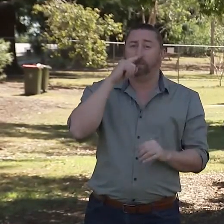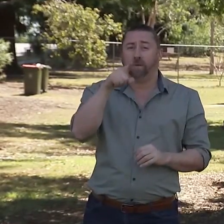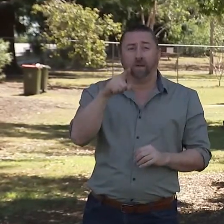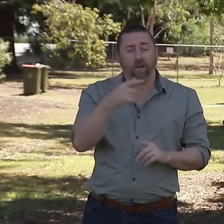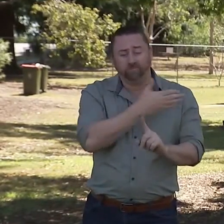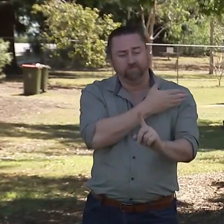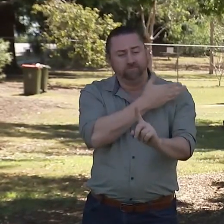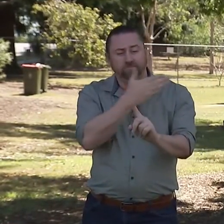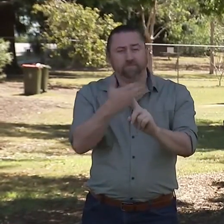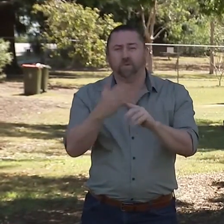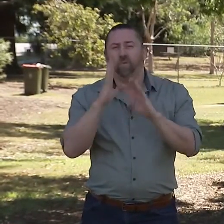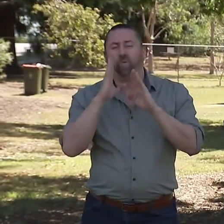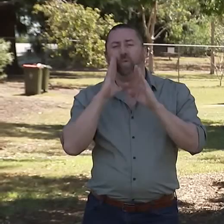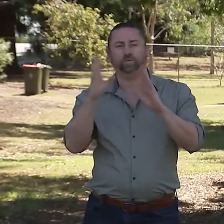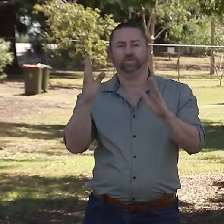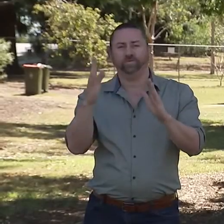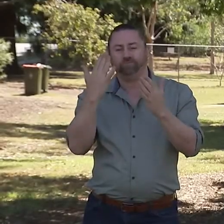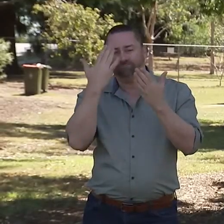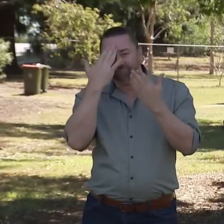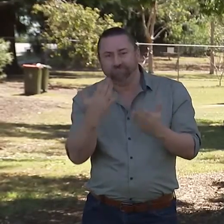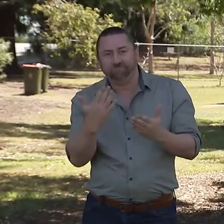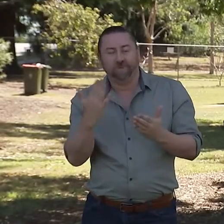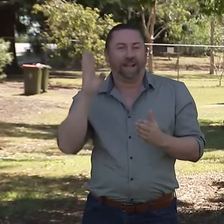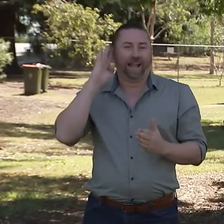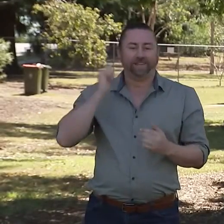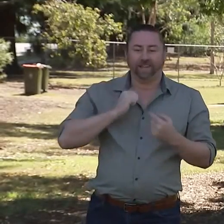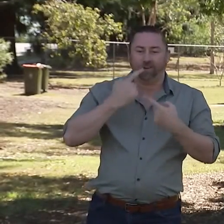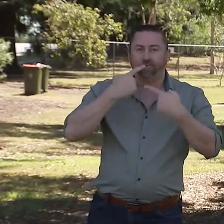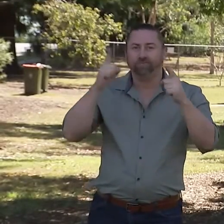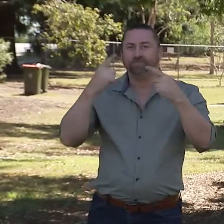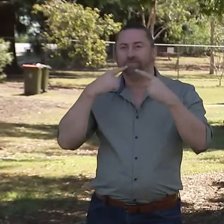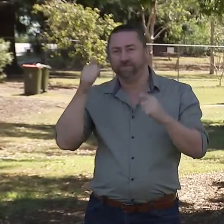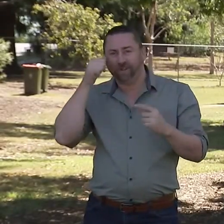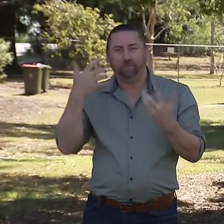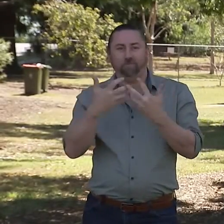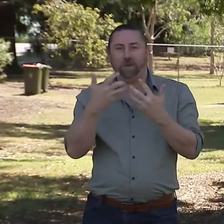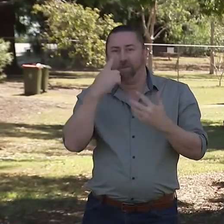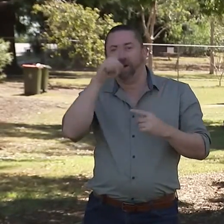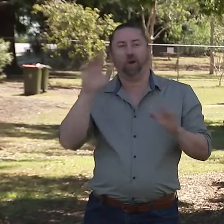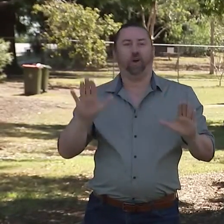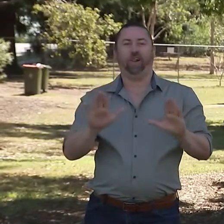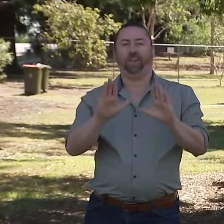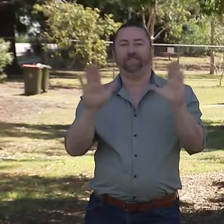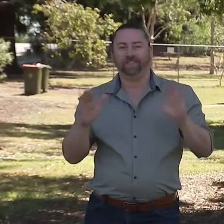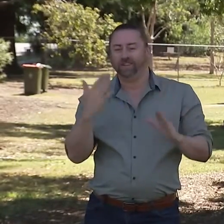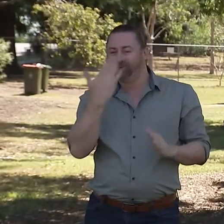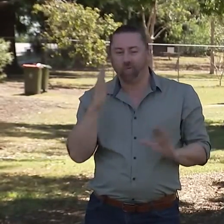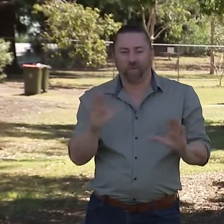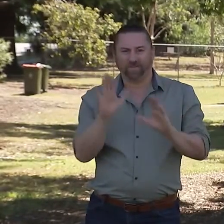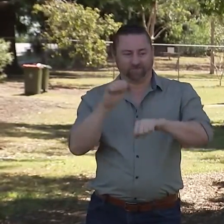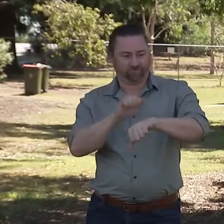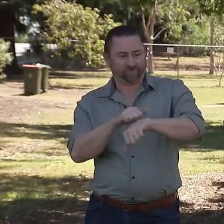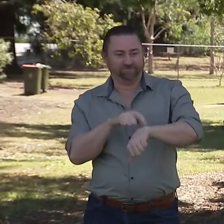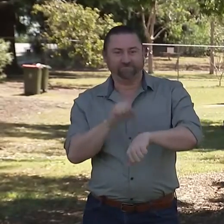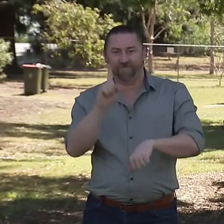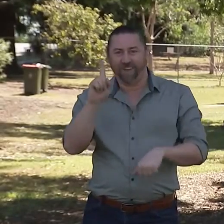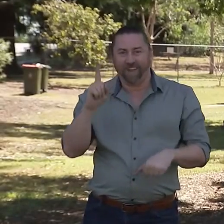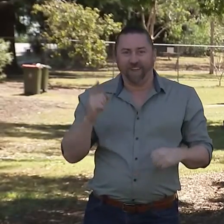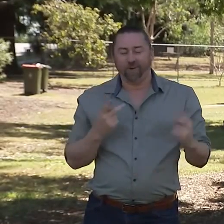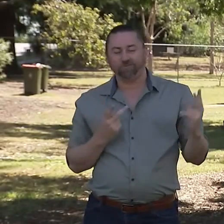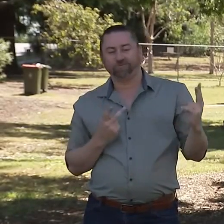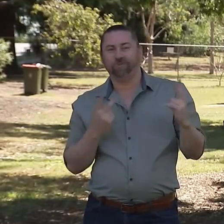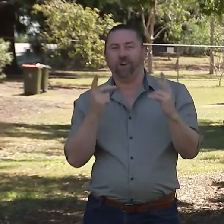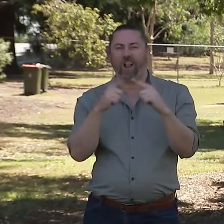doing. I know there's thousands of families at the moment on holidays, enjoying their school holidays, the